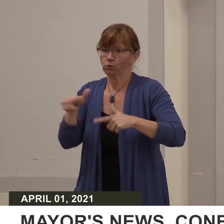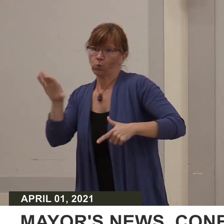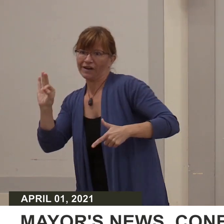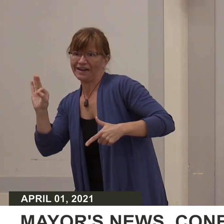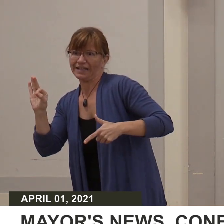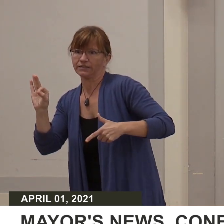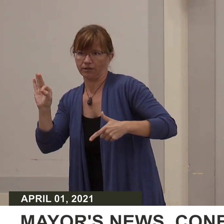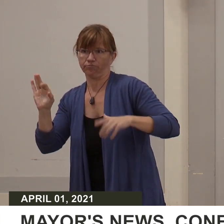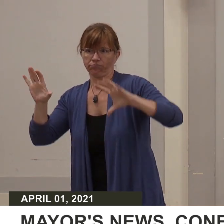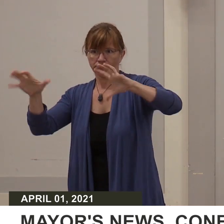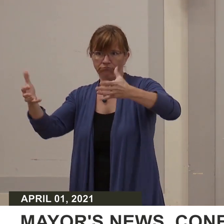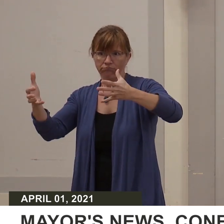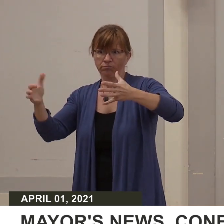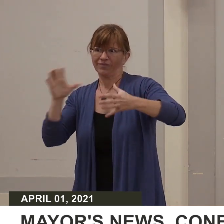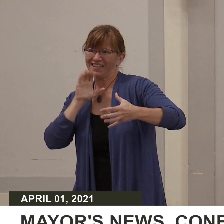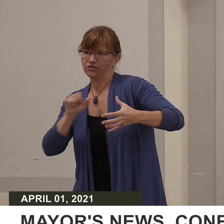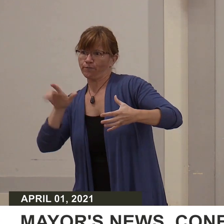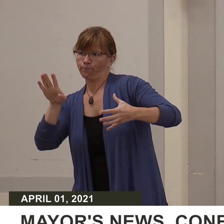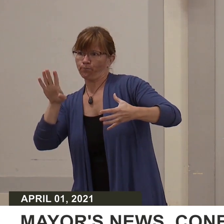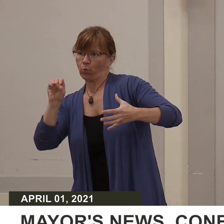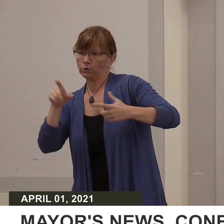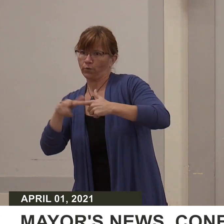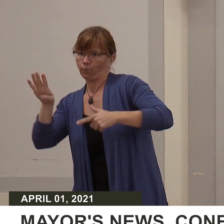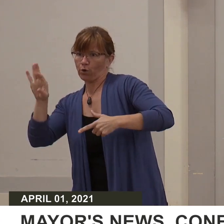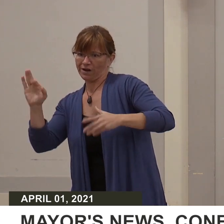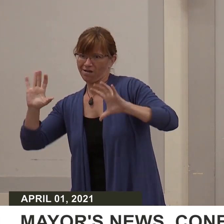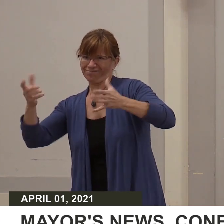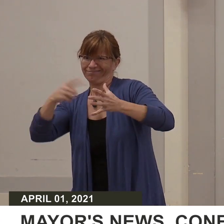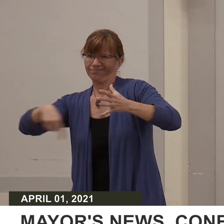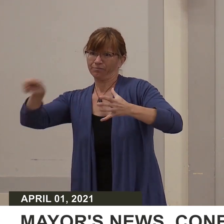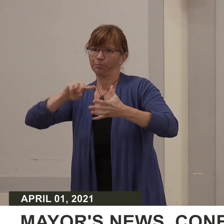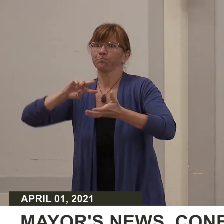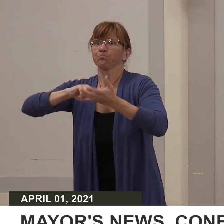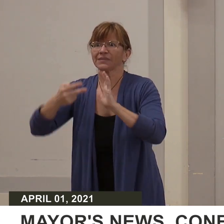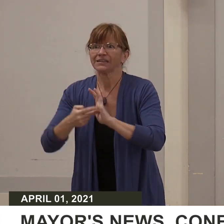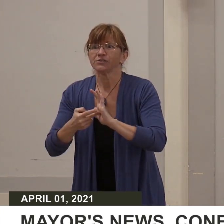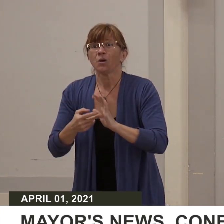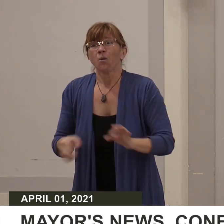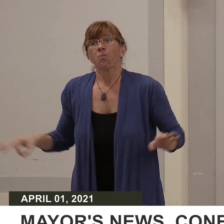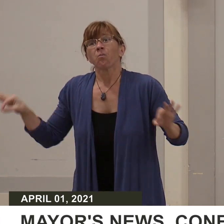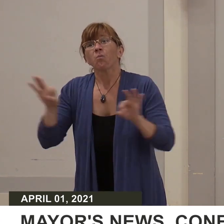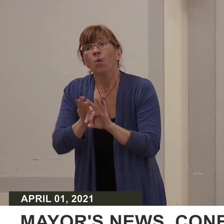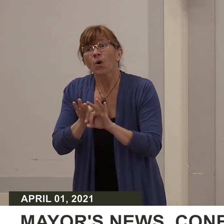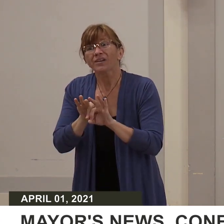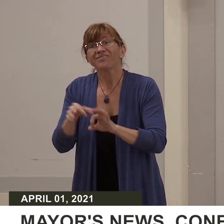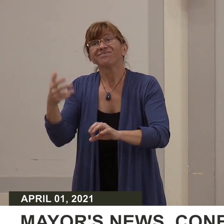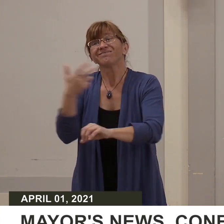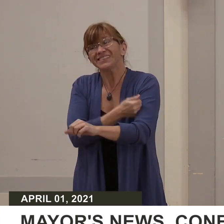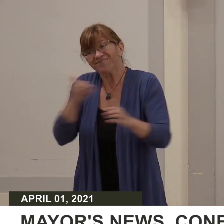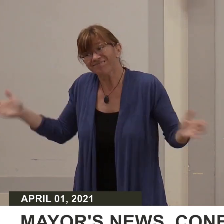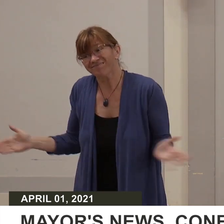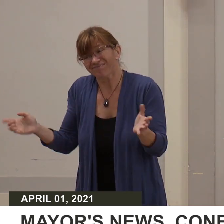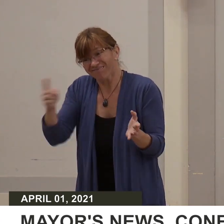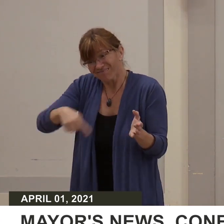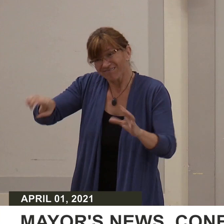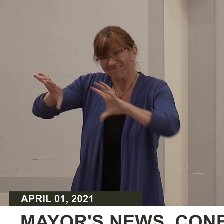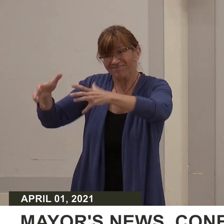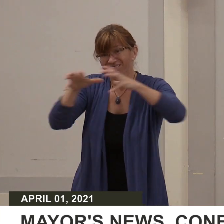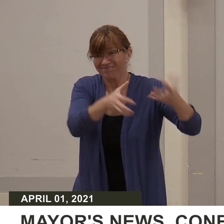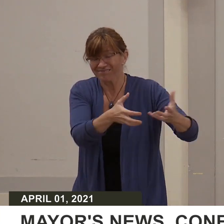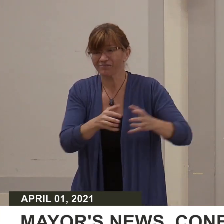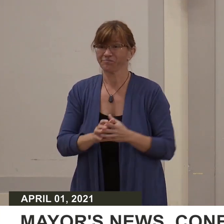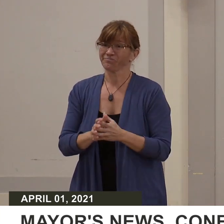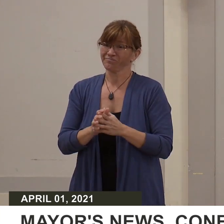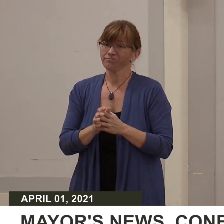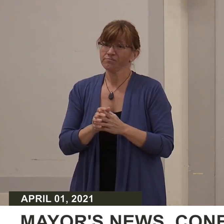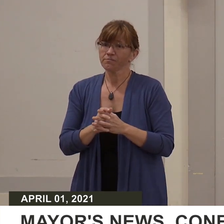It remains vital that Baltimore residents get vaccinated as soon as they are able. With the Maryland Department announcements that by